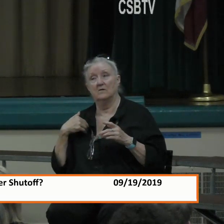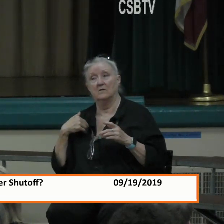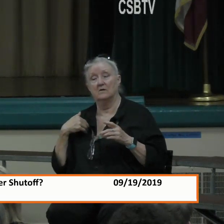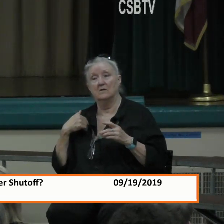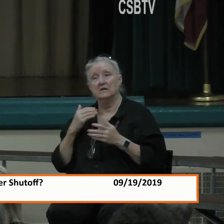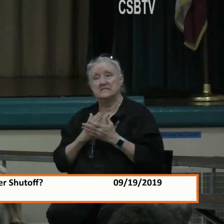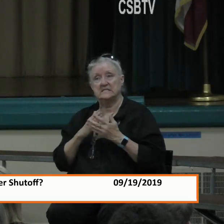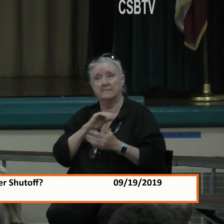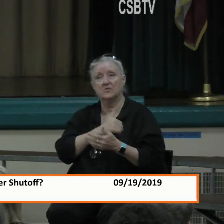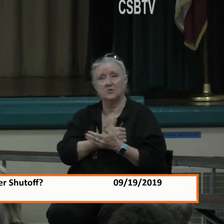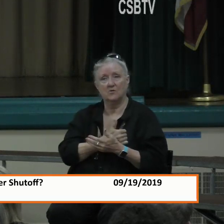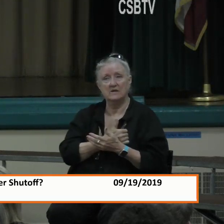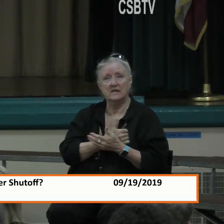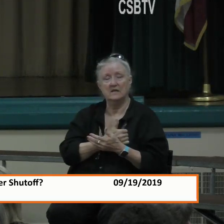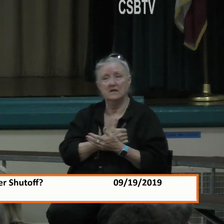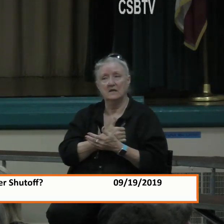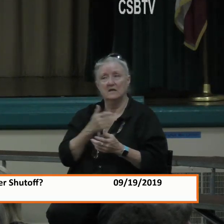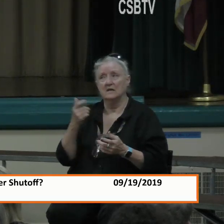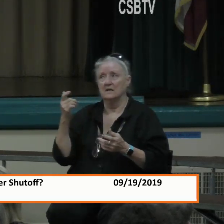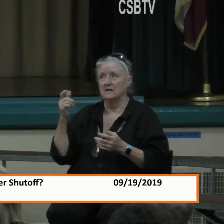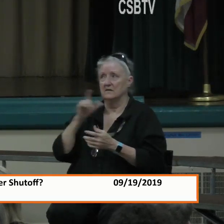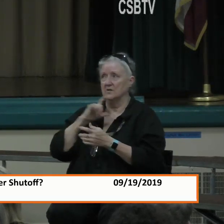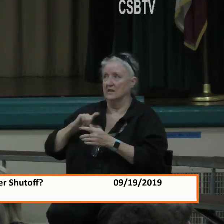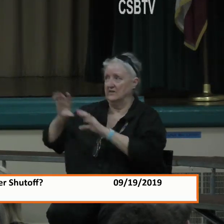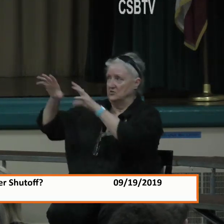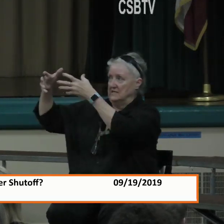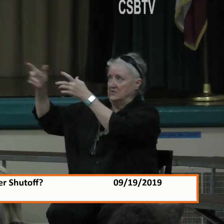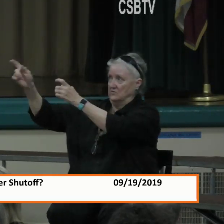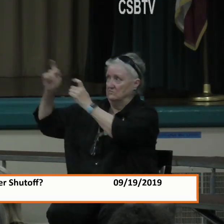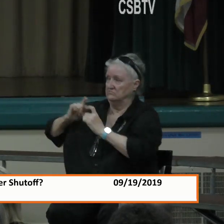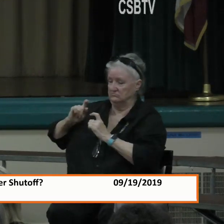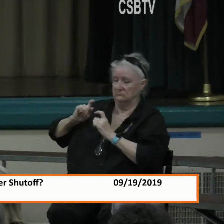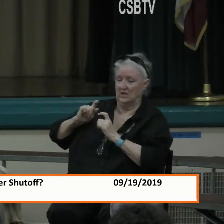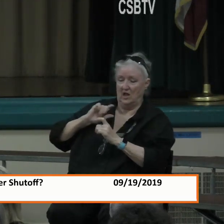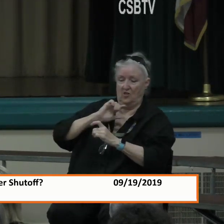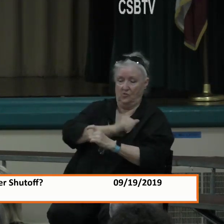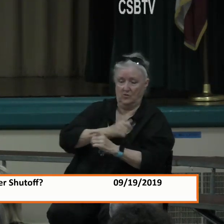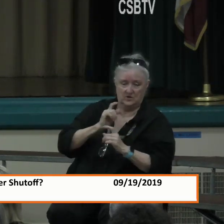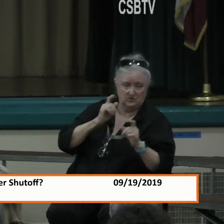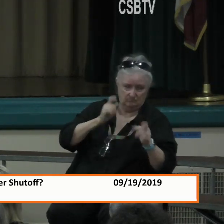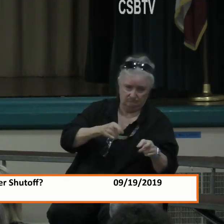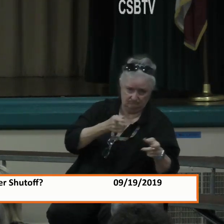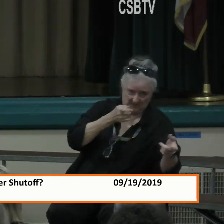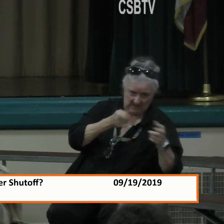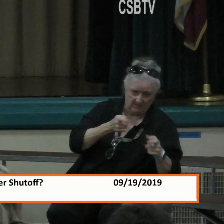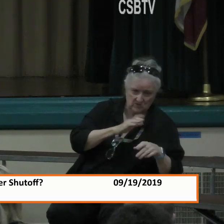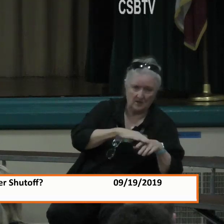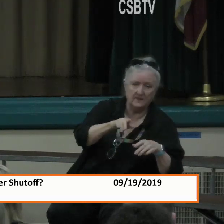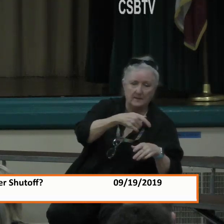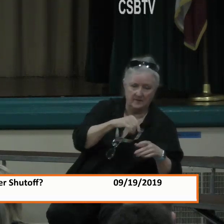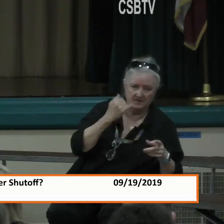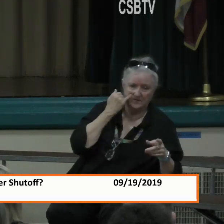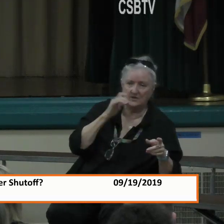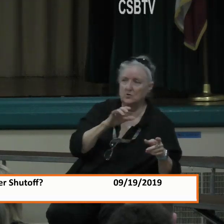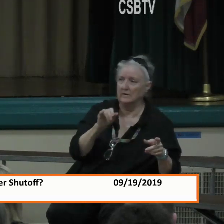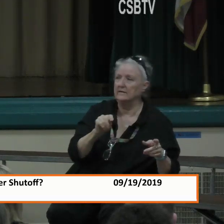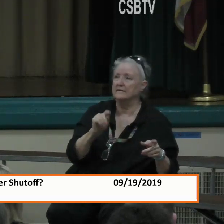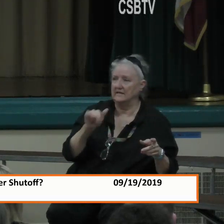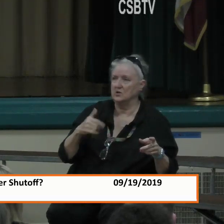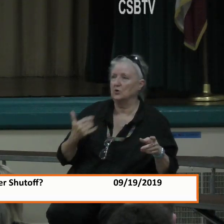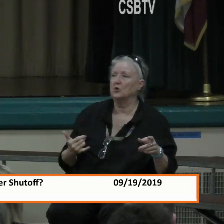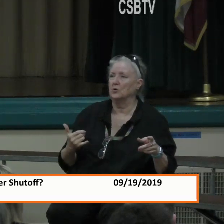some authority devolved to us from the legislature to put conditions on them when they do that. And that's with our